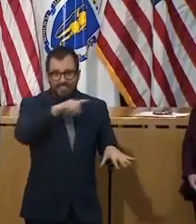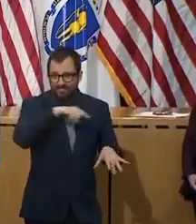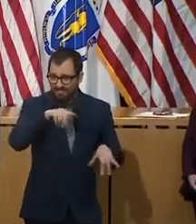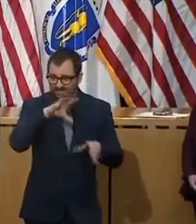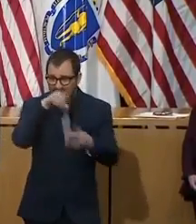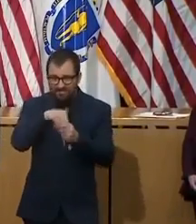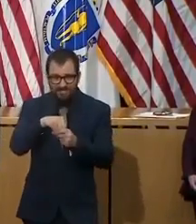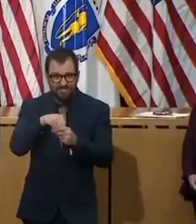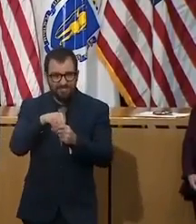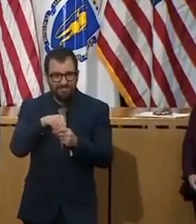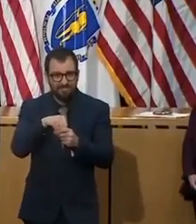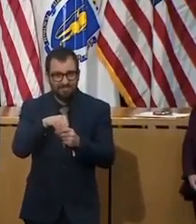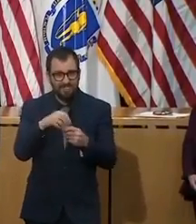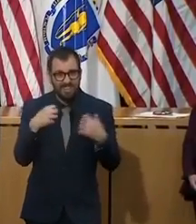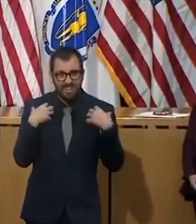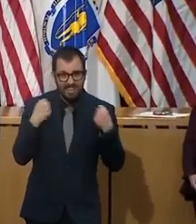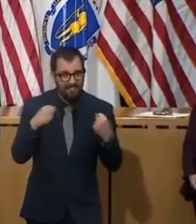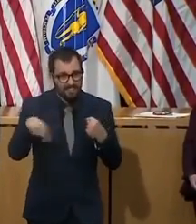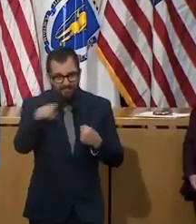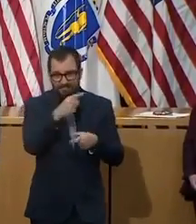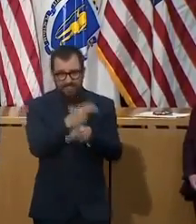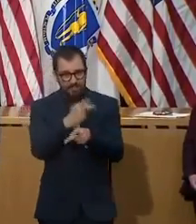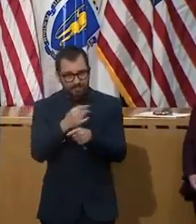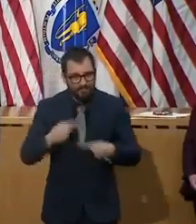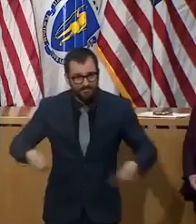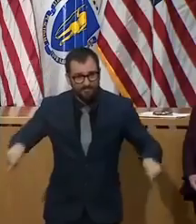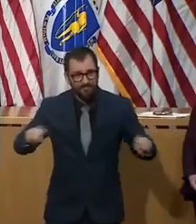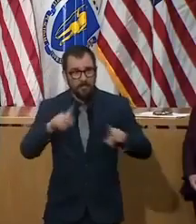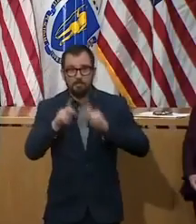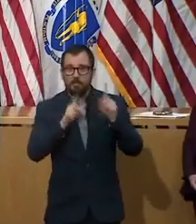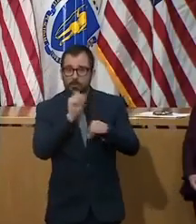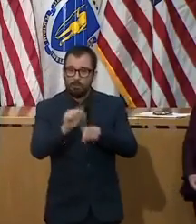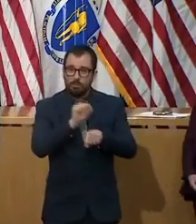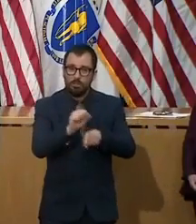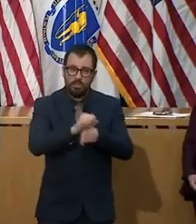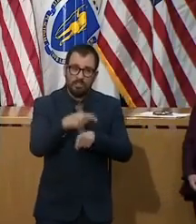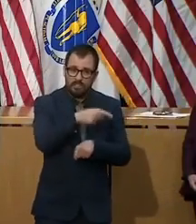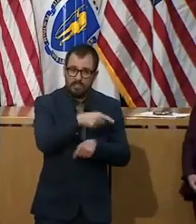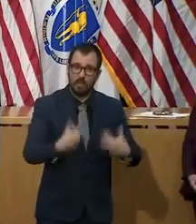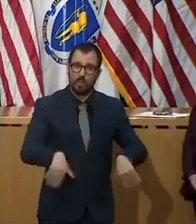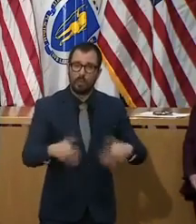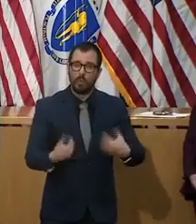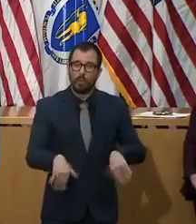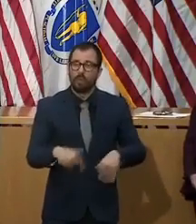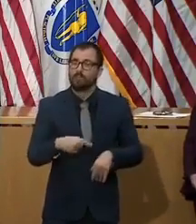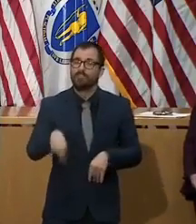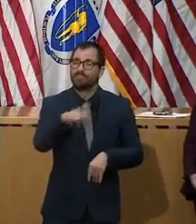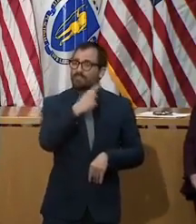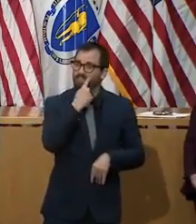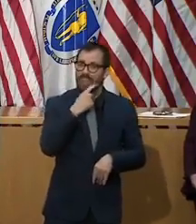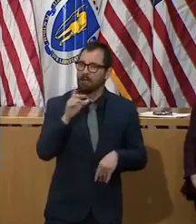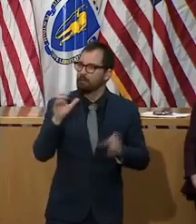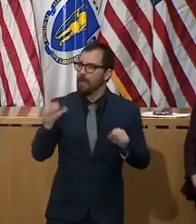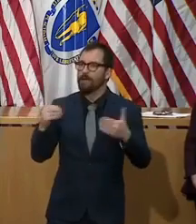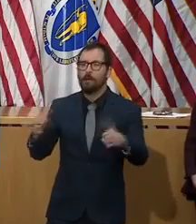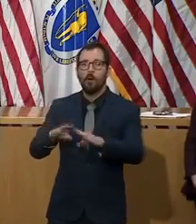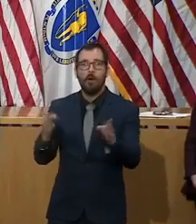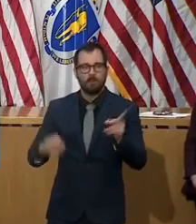can open the door and put people back into working environments if you haven't seen any